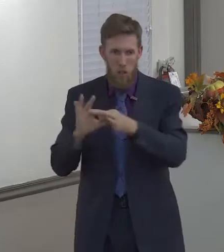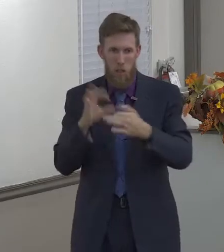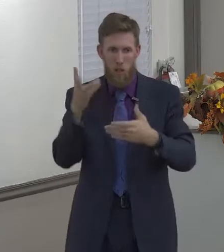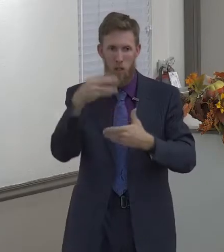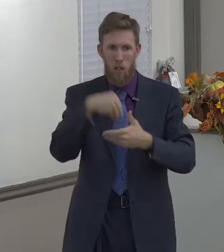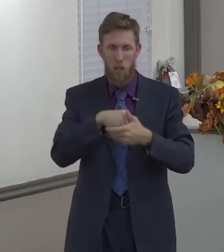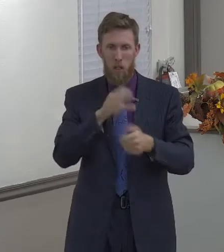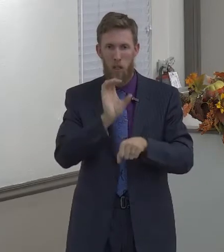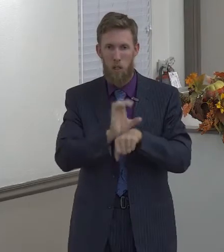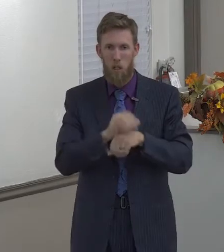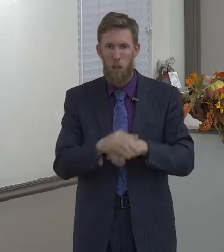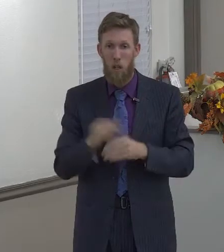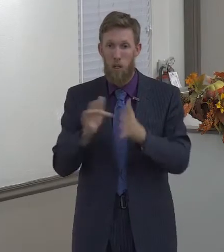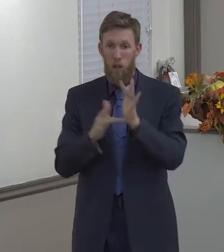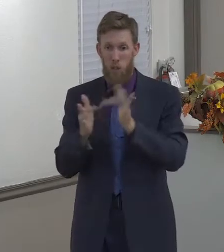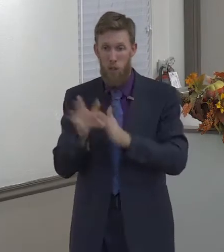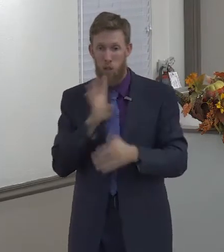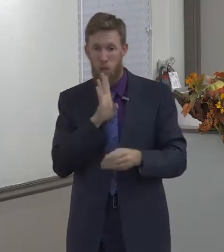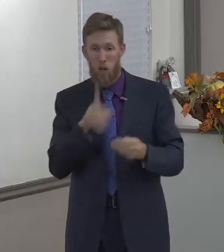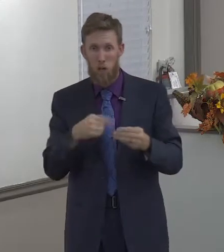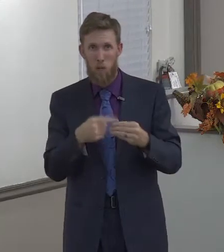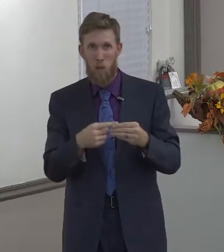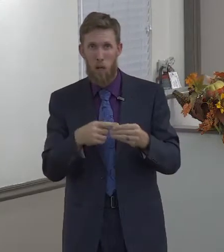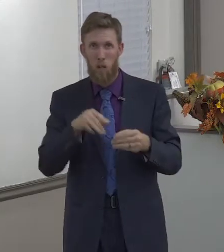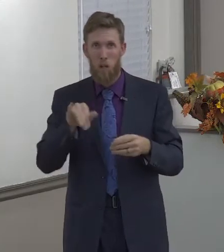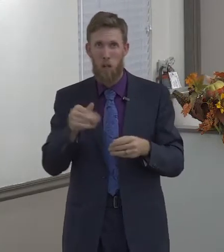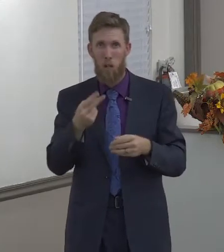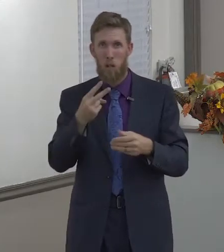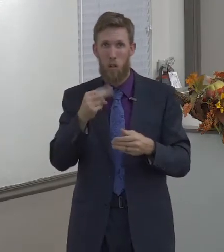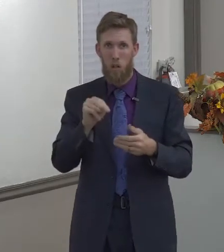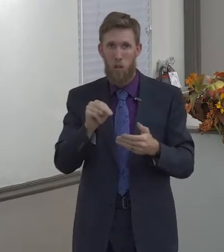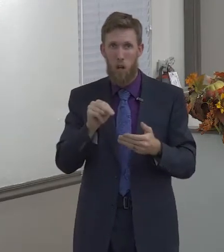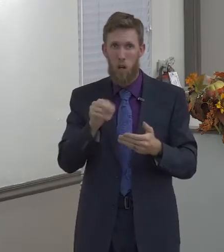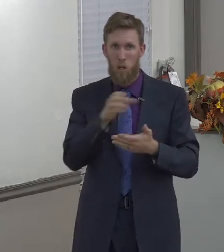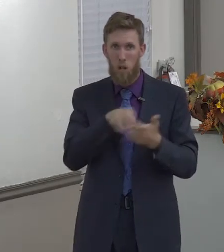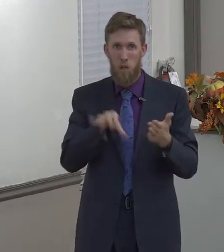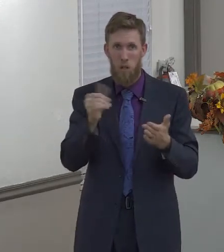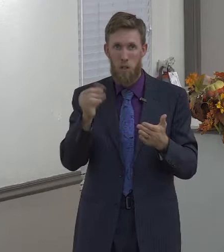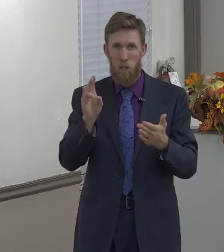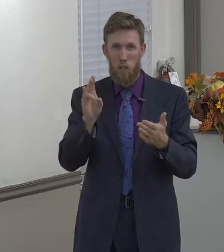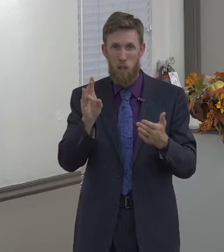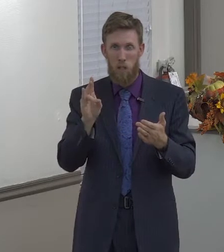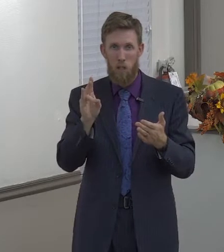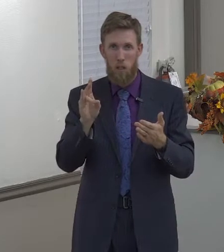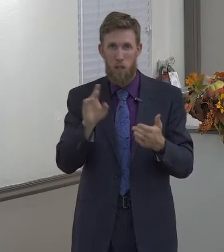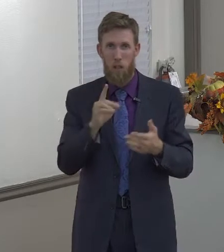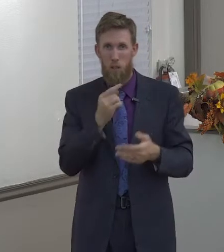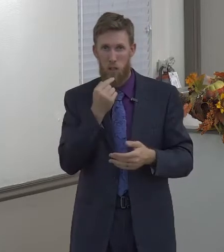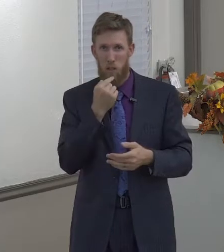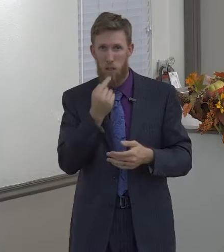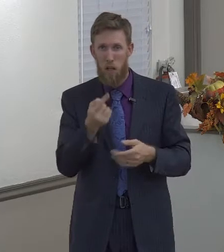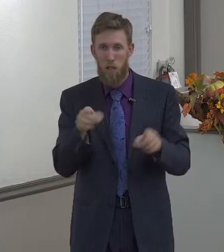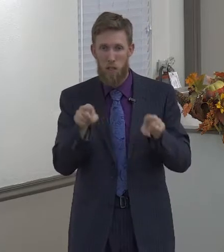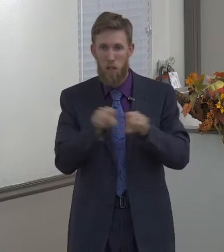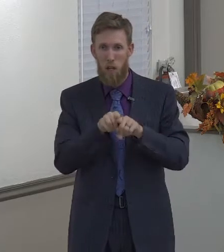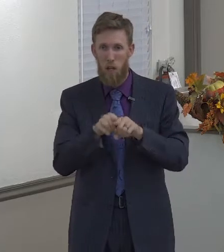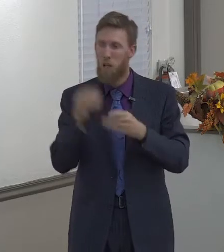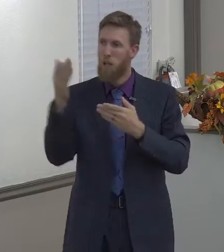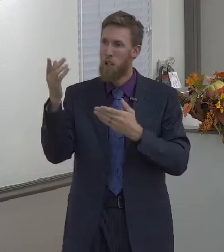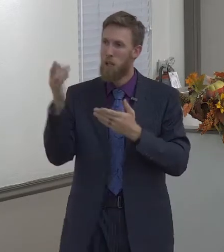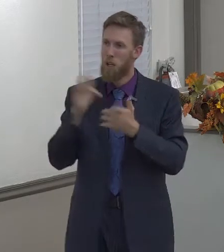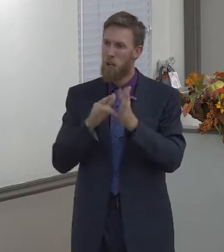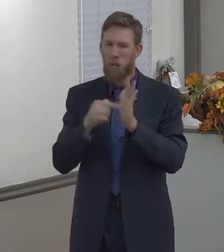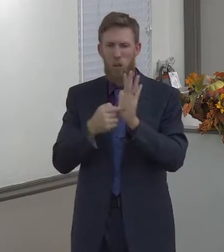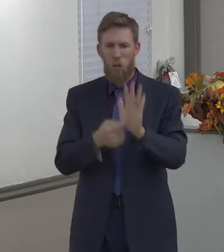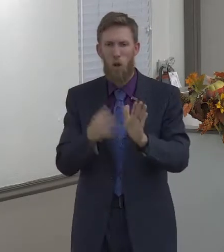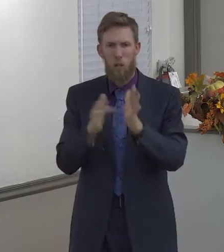I for these alone, but for them also which shall believe on me through their word, that they all may be one,